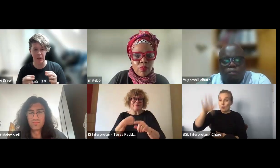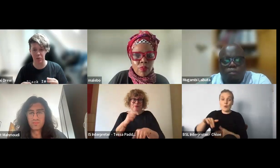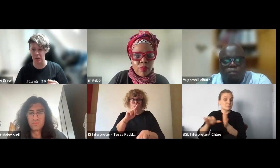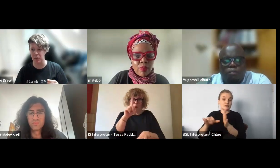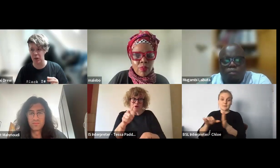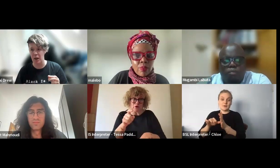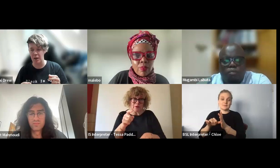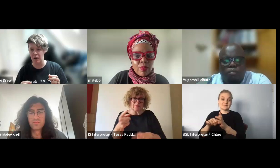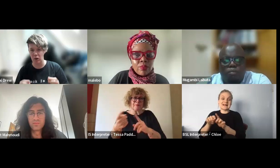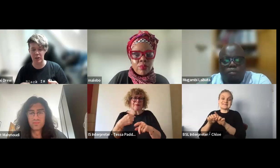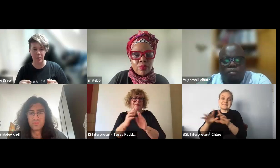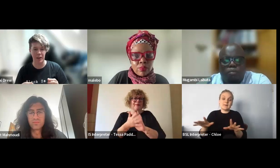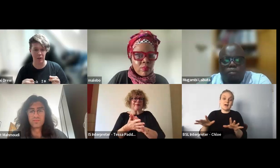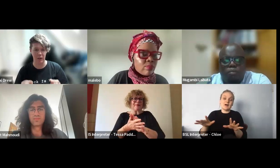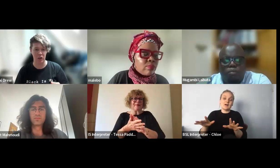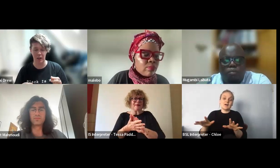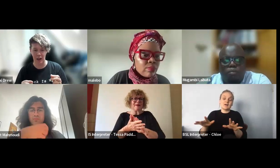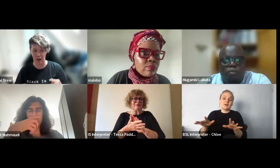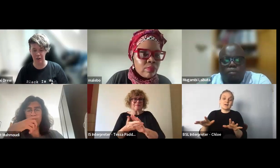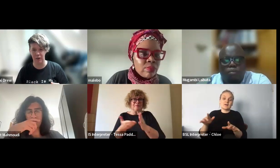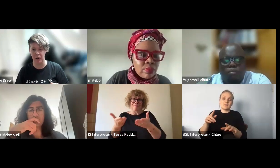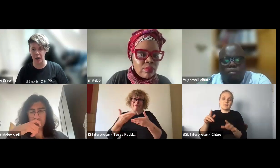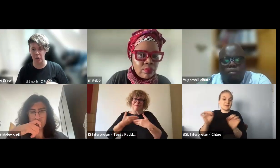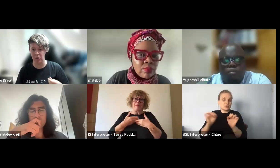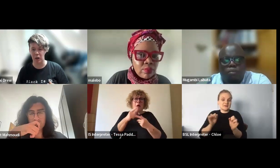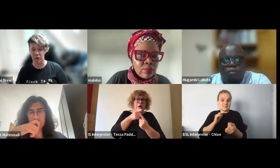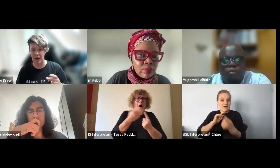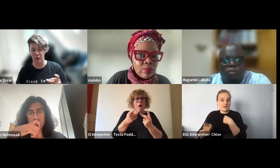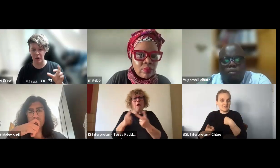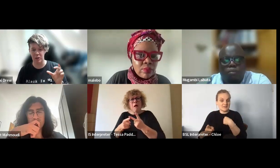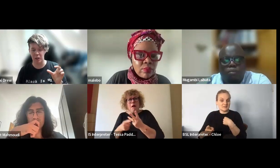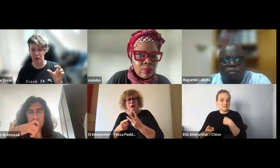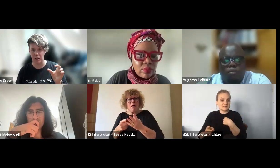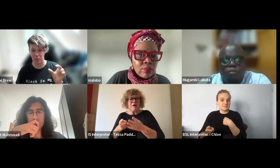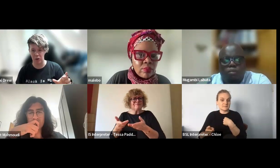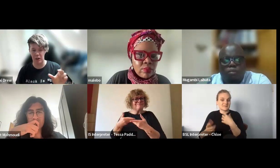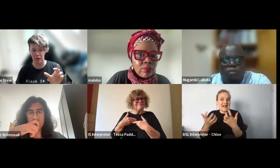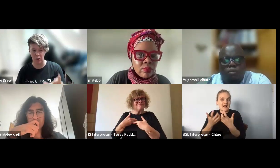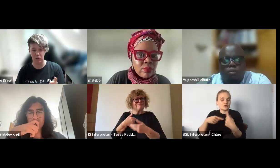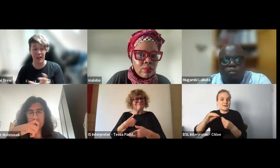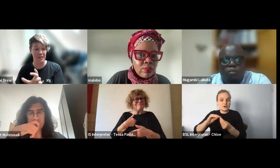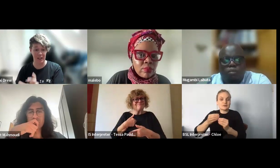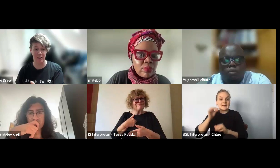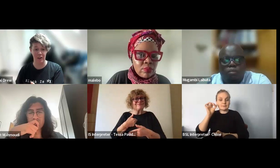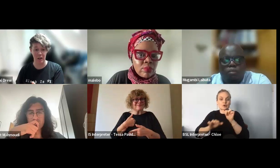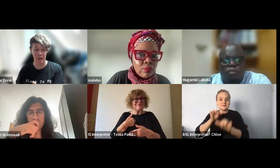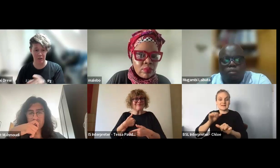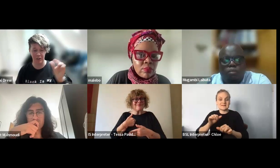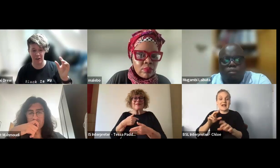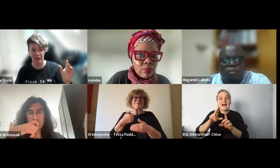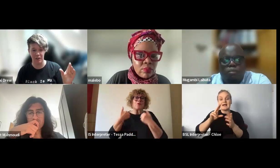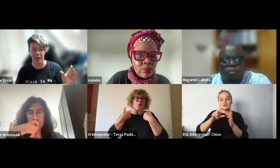machine teaming problems, that have not yet been sufficiently answered with regards to how do we actually create a process, a doctrine and a